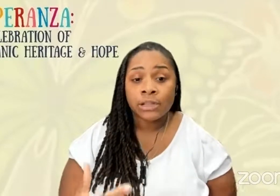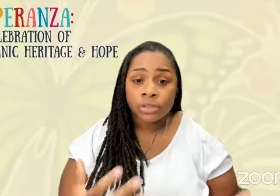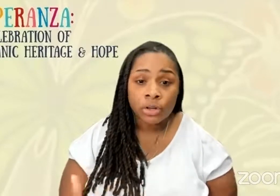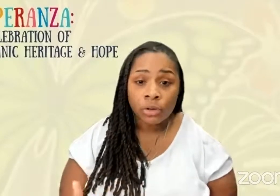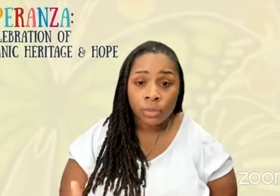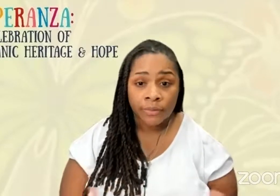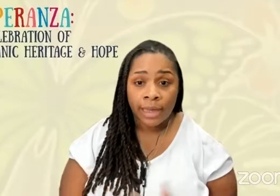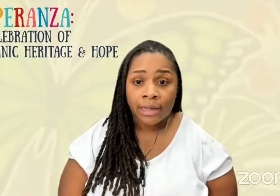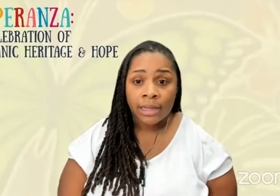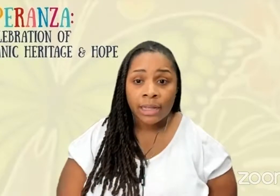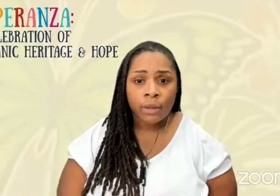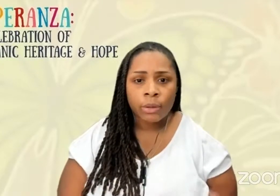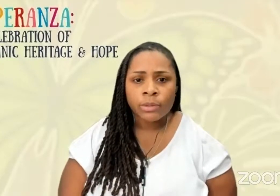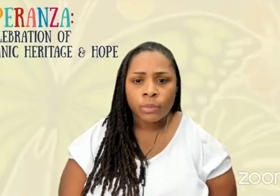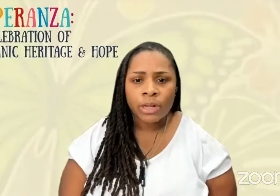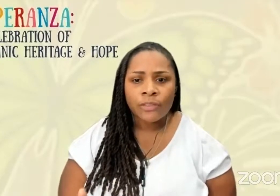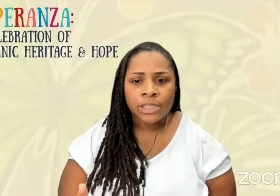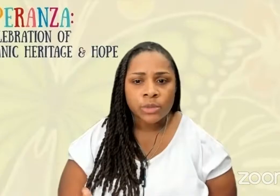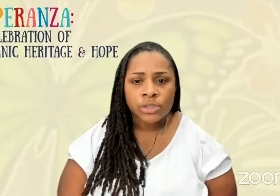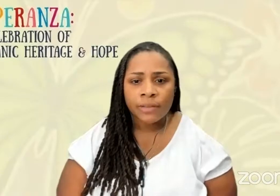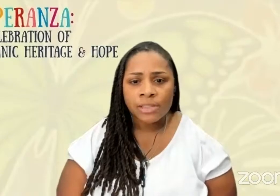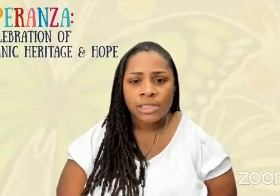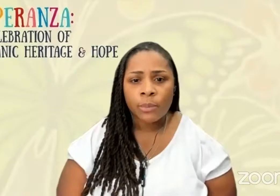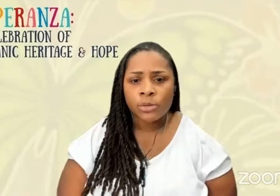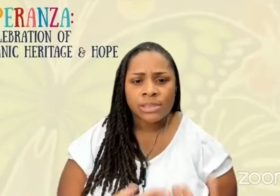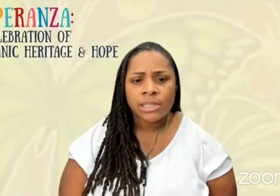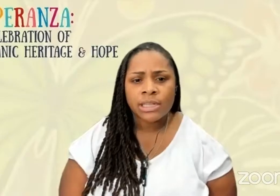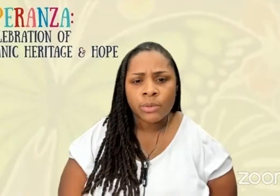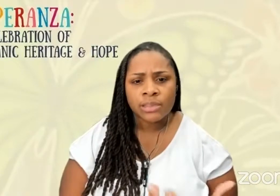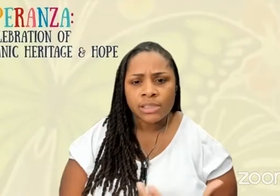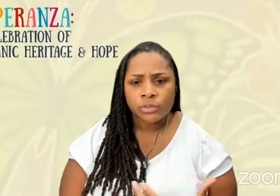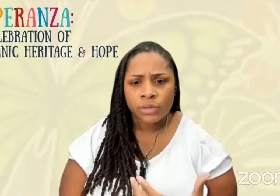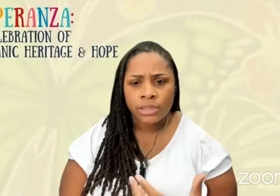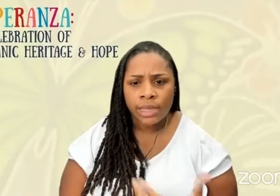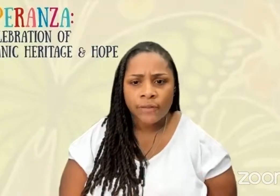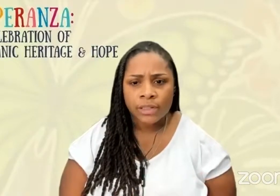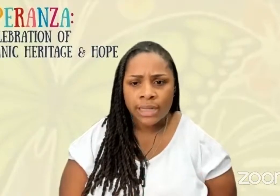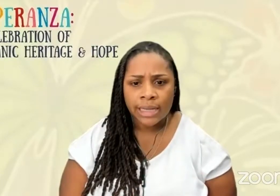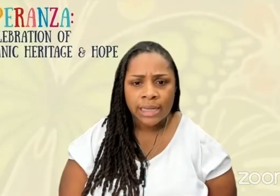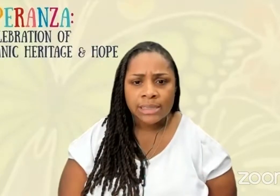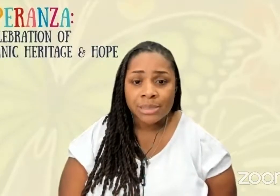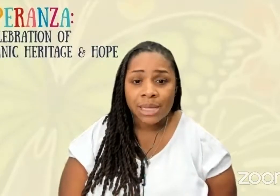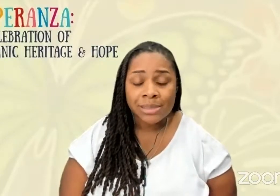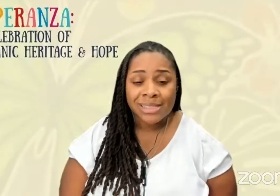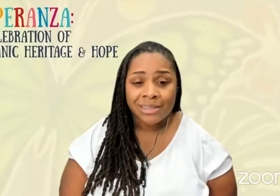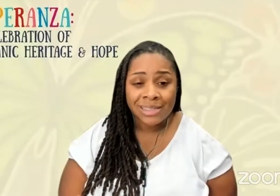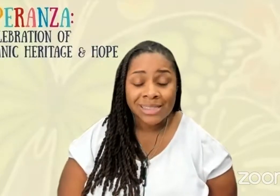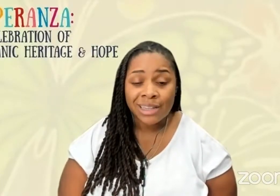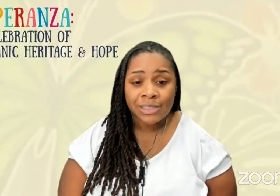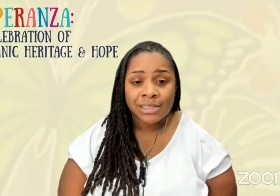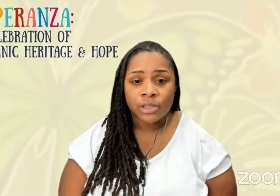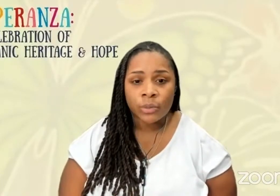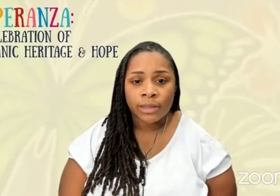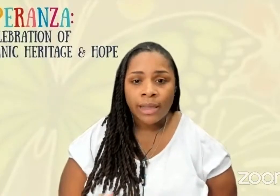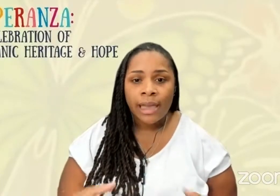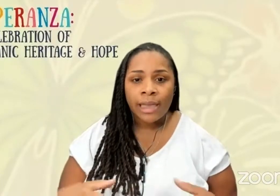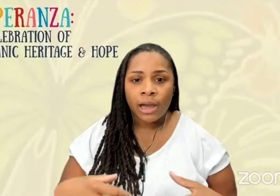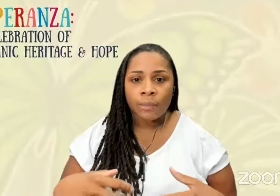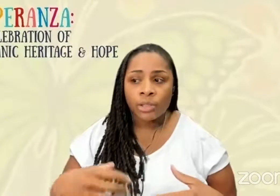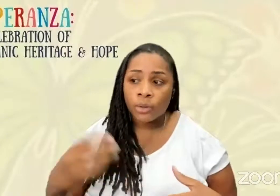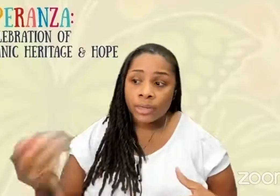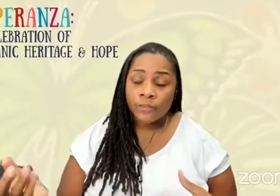people deal and struggle with that. Like, what advice would you give to someone who's dealing with this really heavily? Like, sometimes it's tough to deal